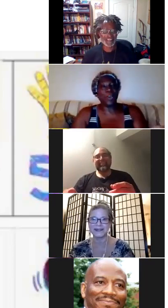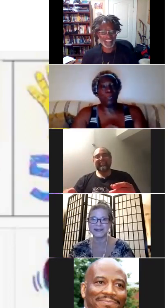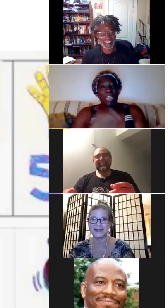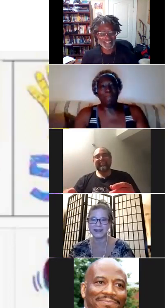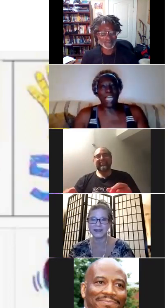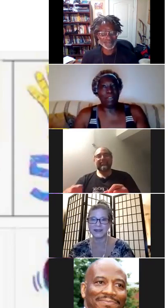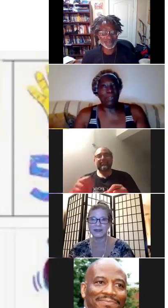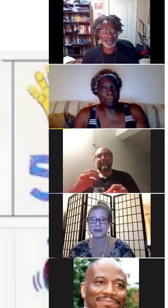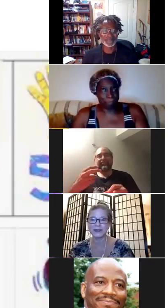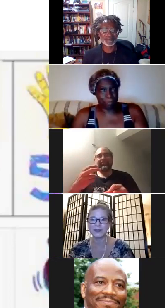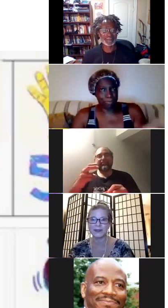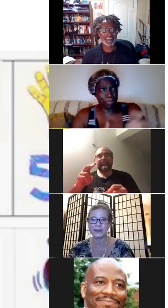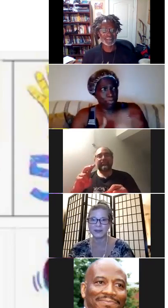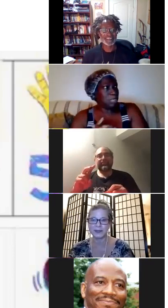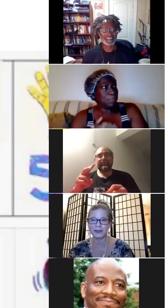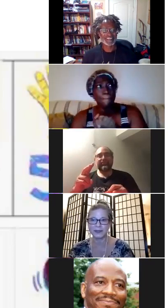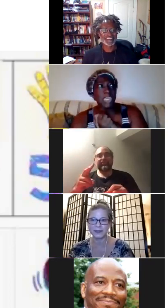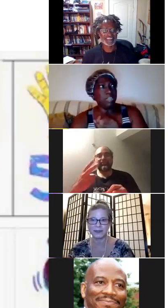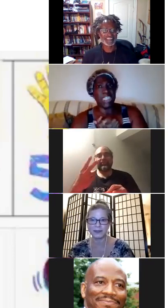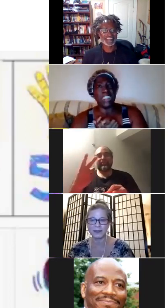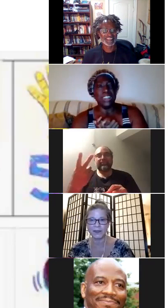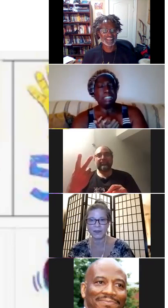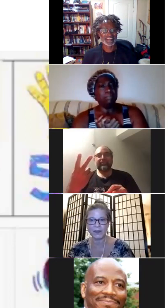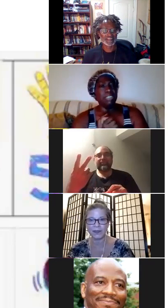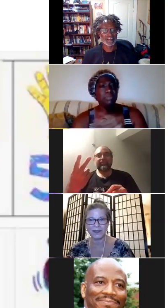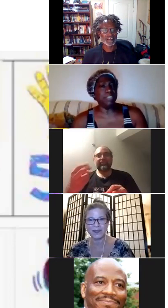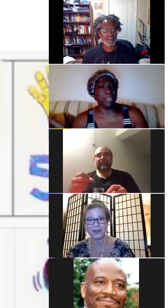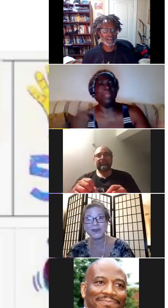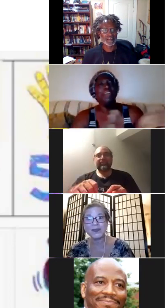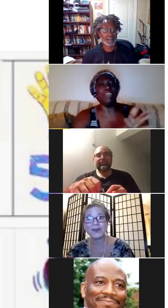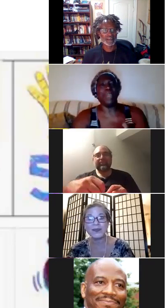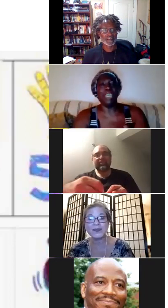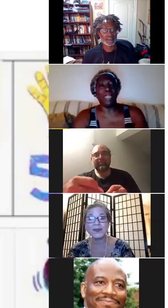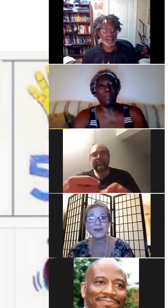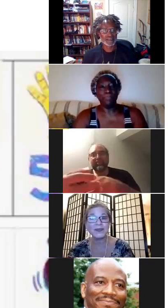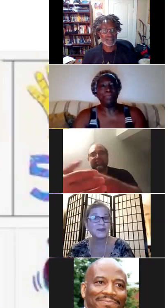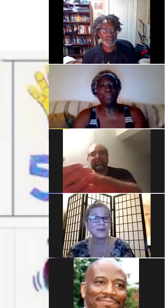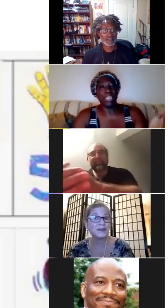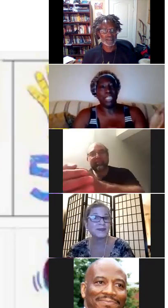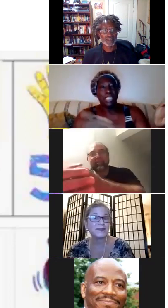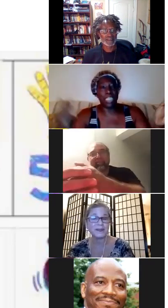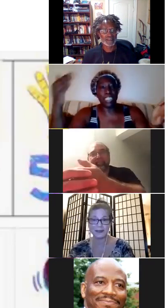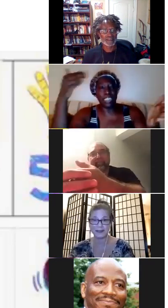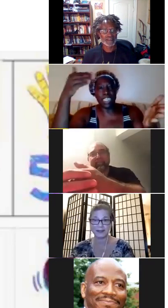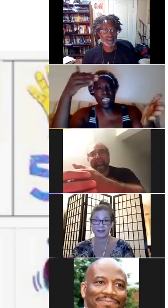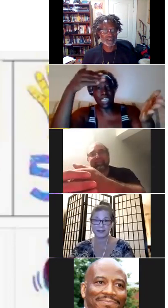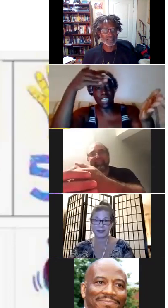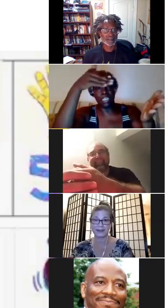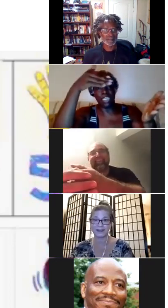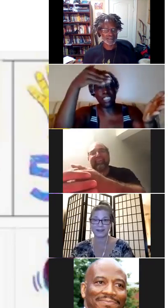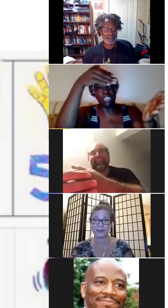that So money's coming. what about million? We don't know million, right? Well, Yeah, let's do that one. Let's